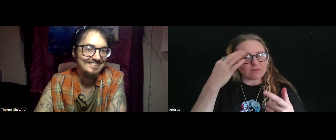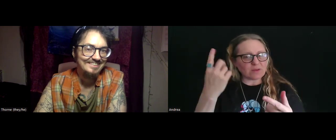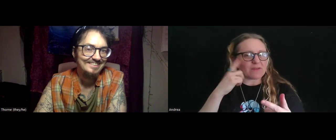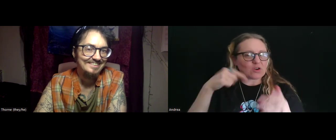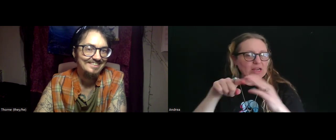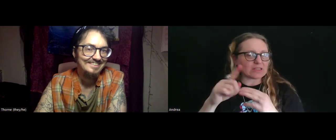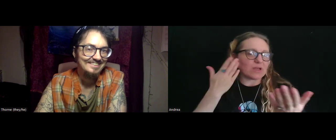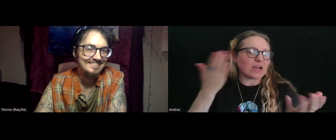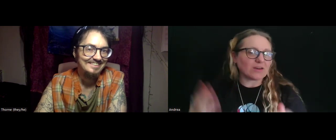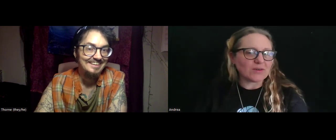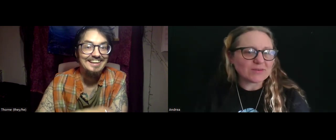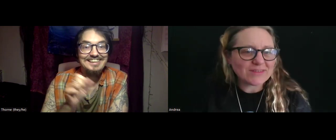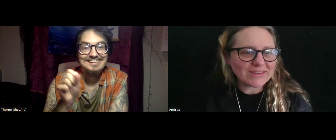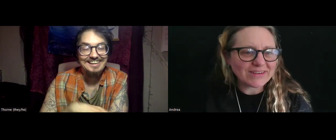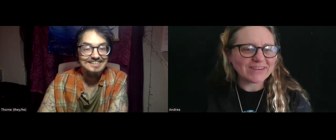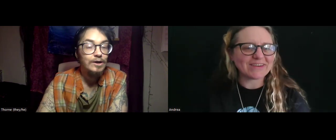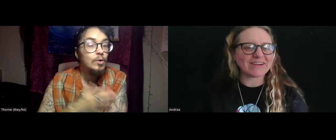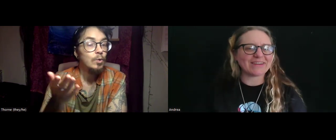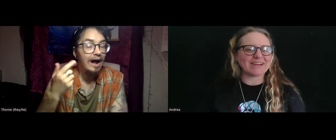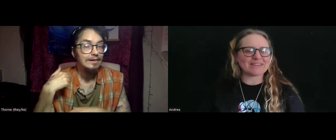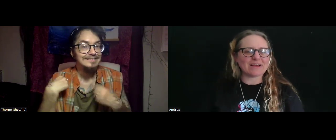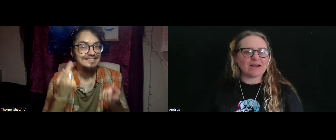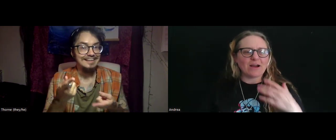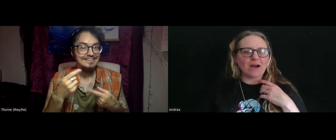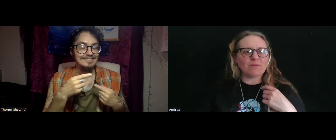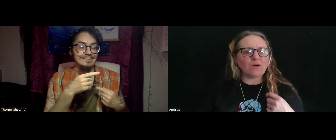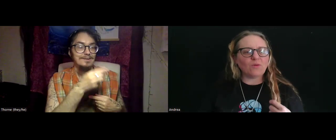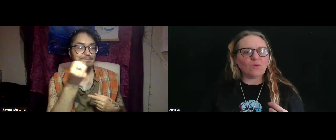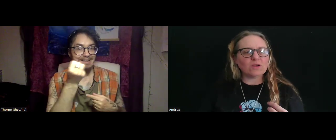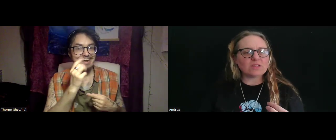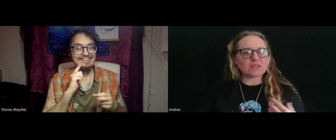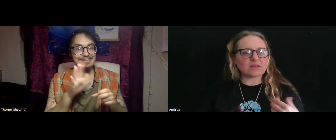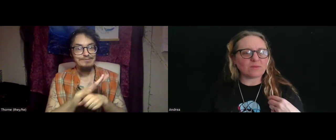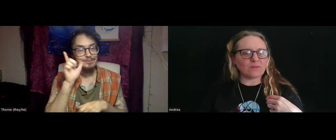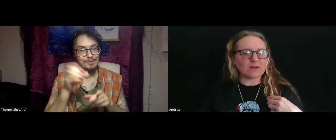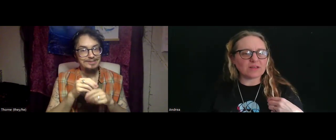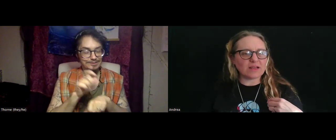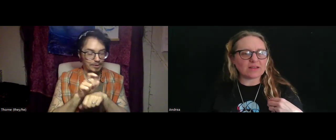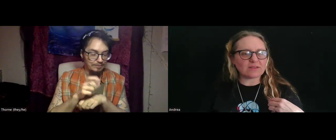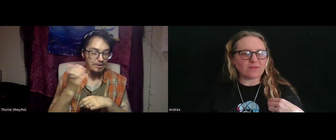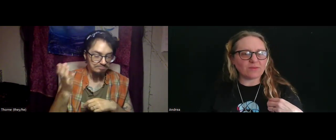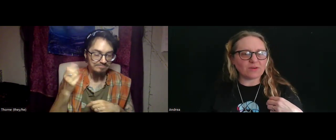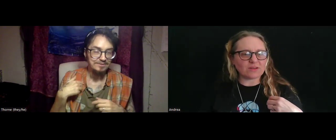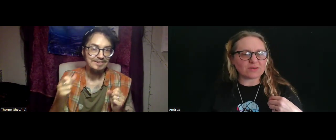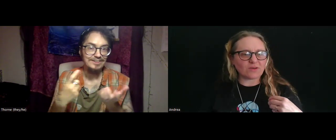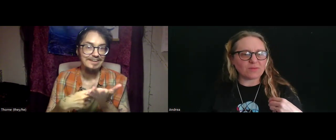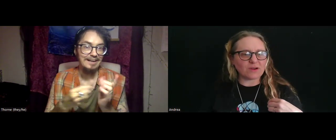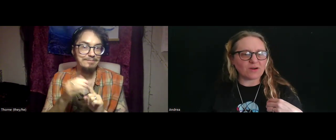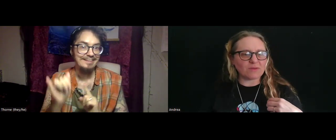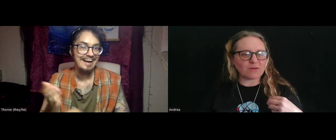of something for next week. I don't know. Okay, yes. Um, well, since Monday is a full moon in Scorpio, maybe we